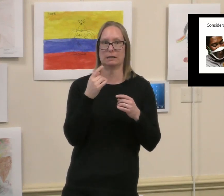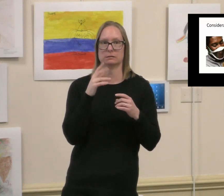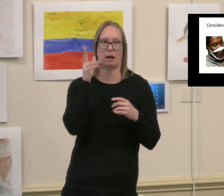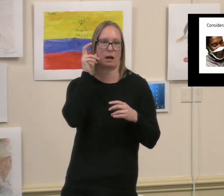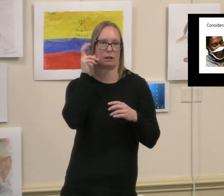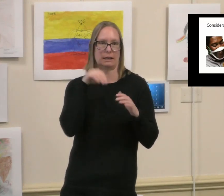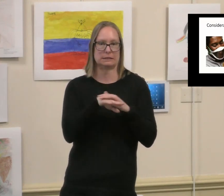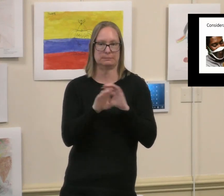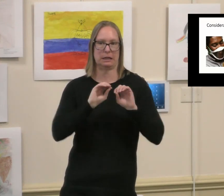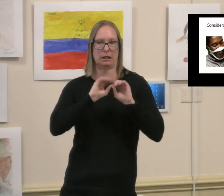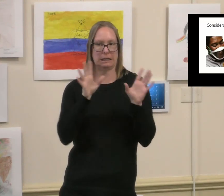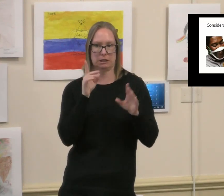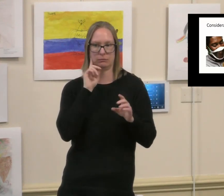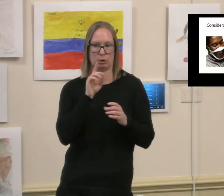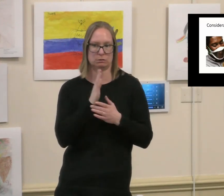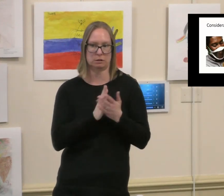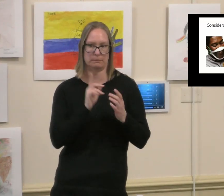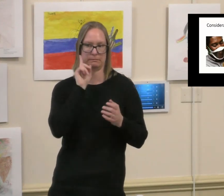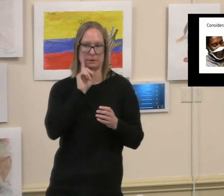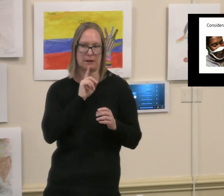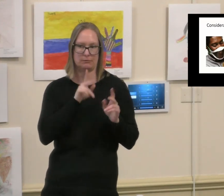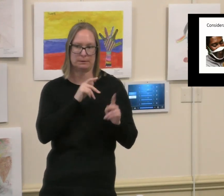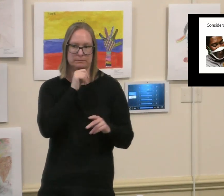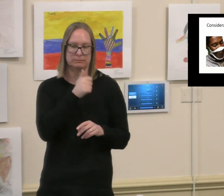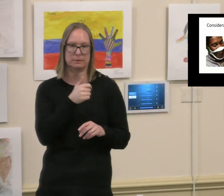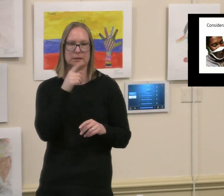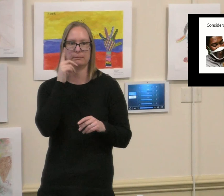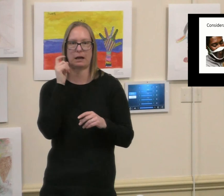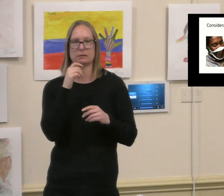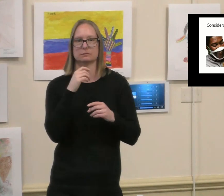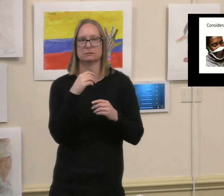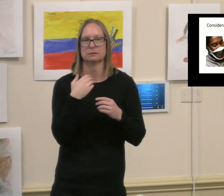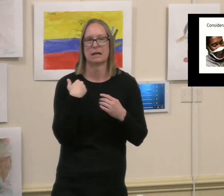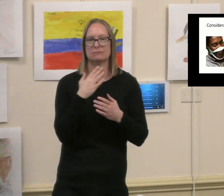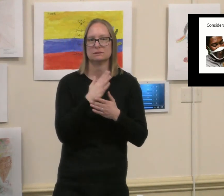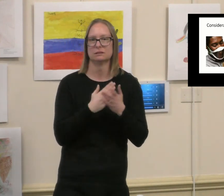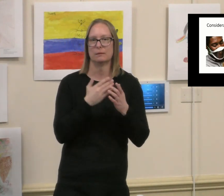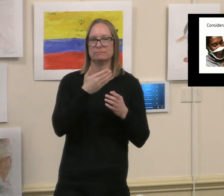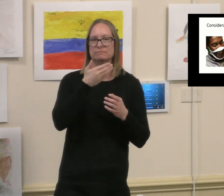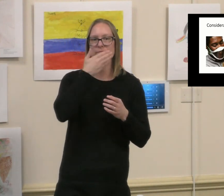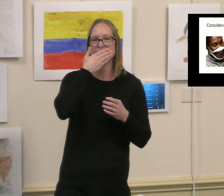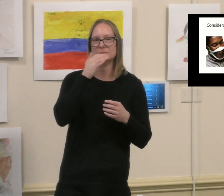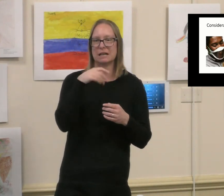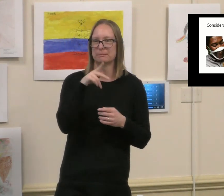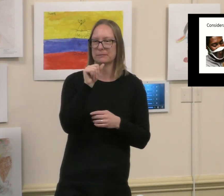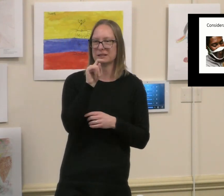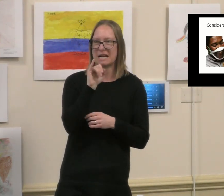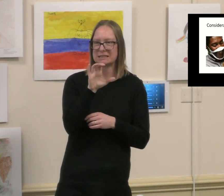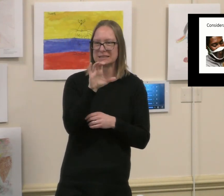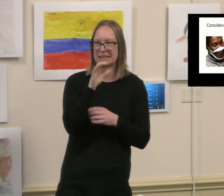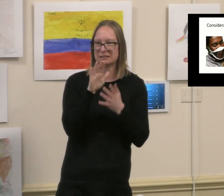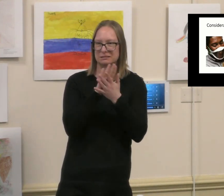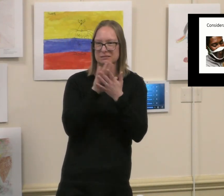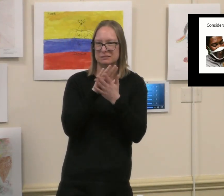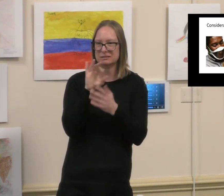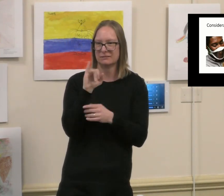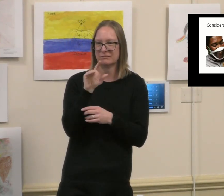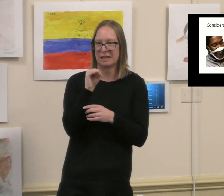expressions. Now, a clear mask is not always completely accessible for a deaf person because